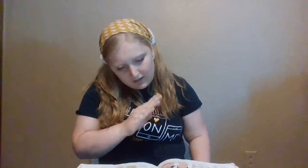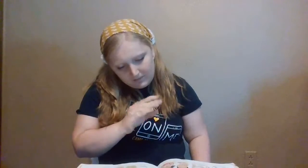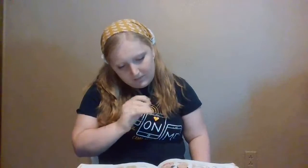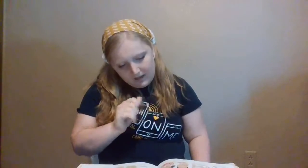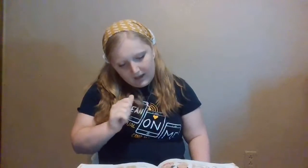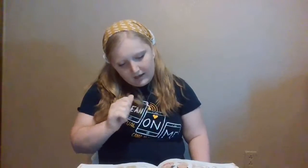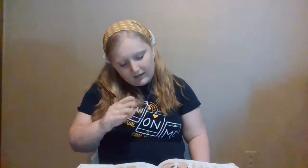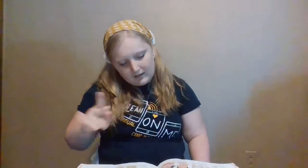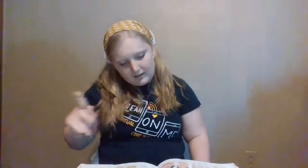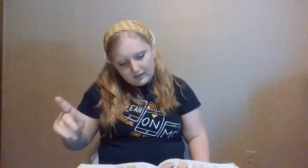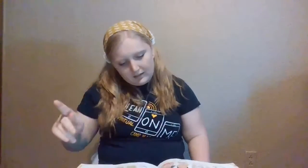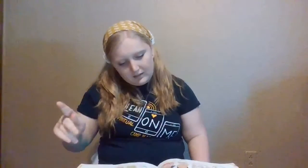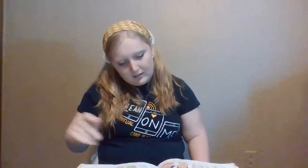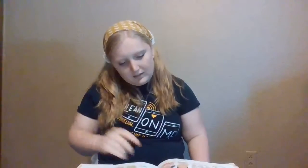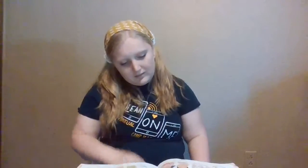get back.